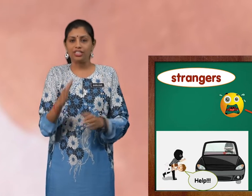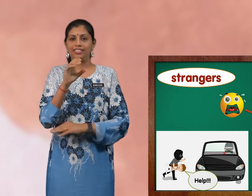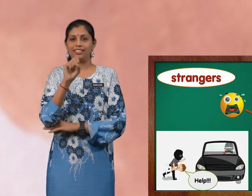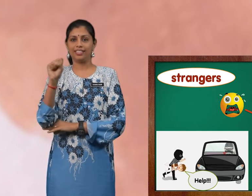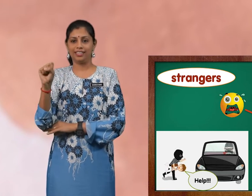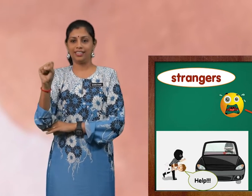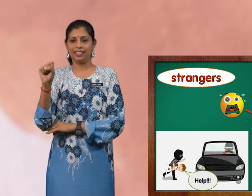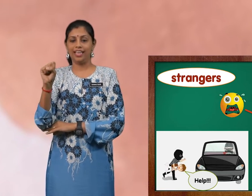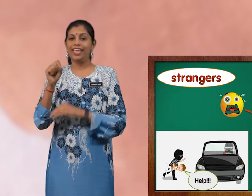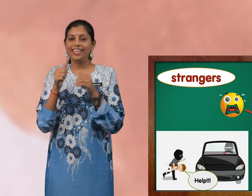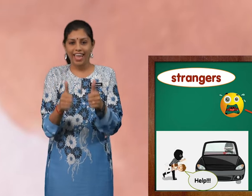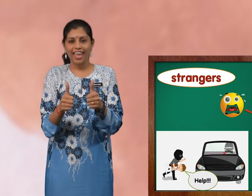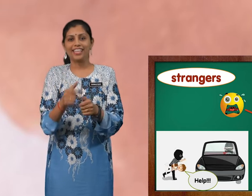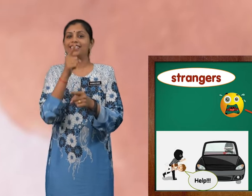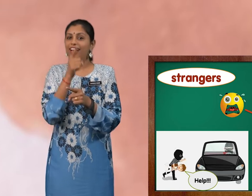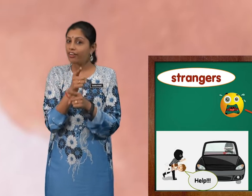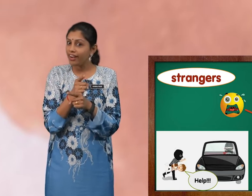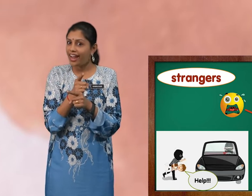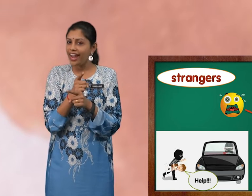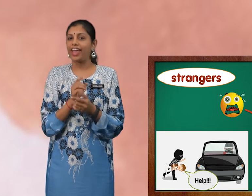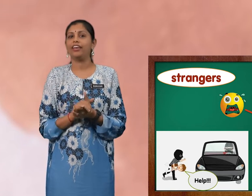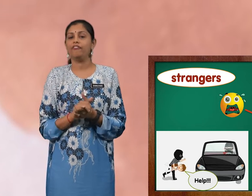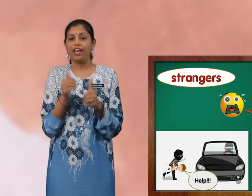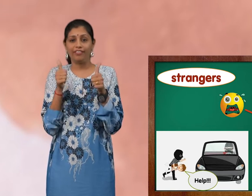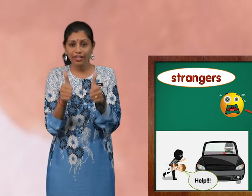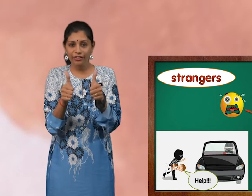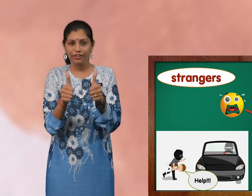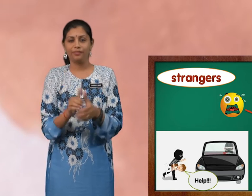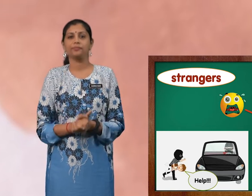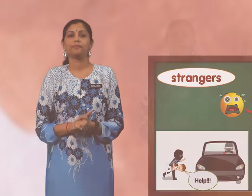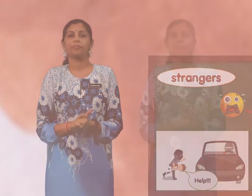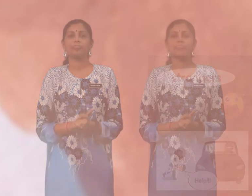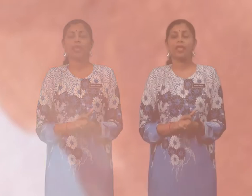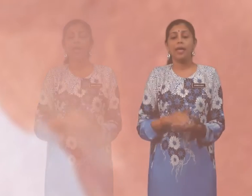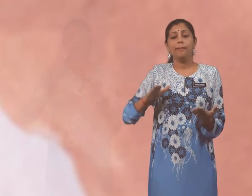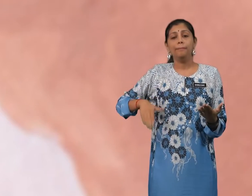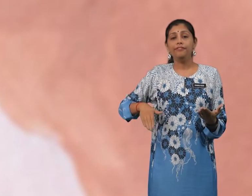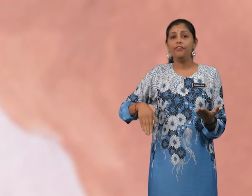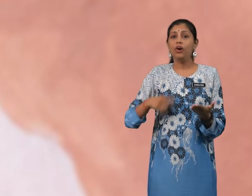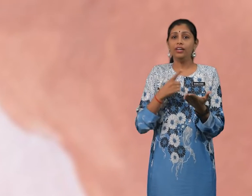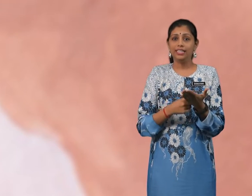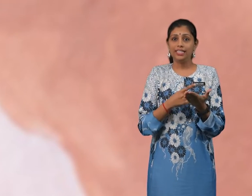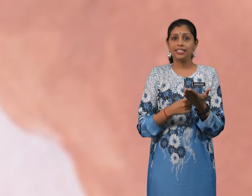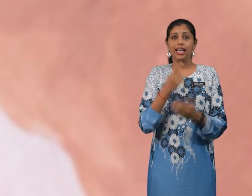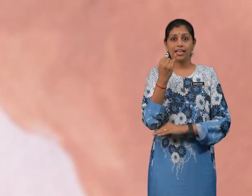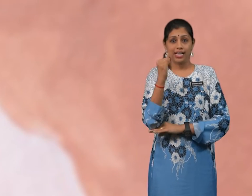strangers. Yes, correct. Very good. Before